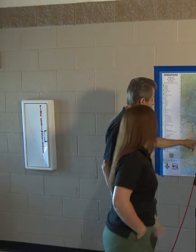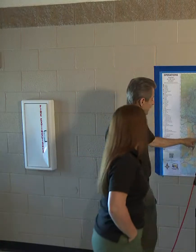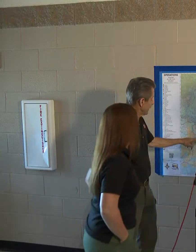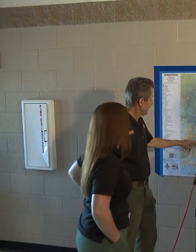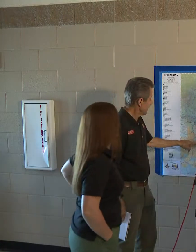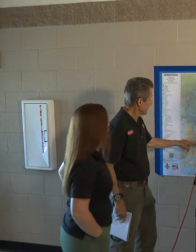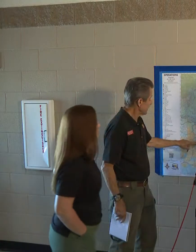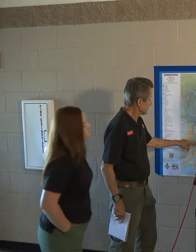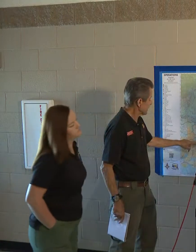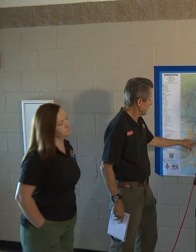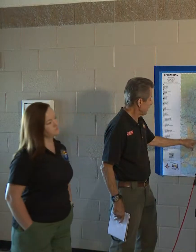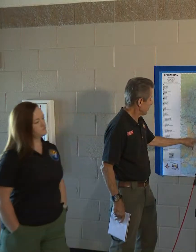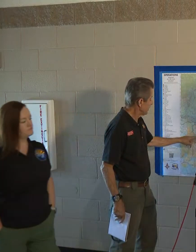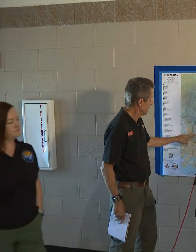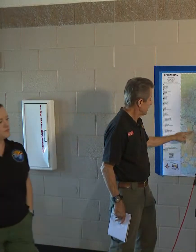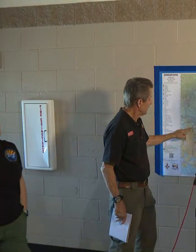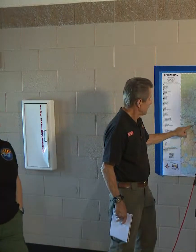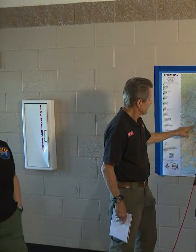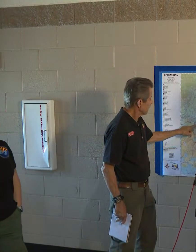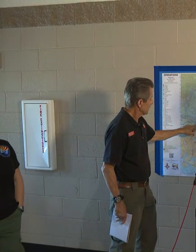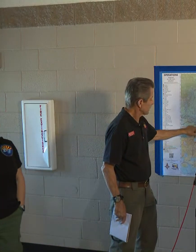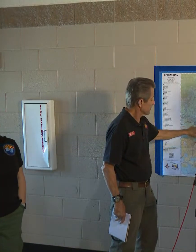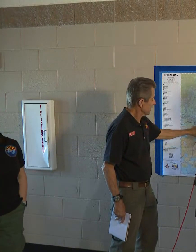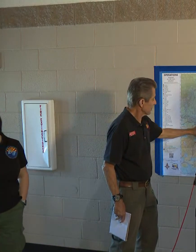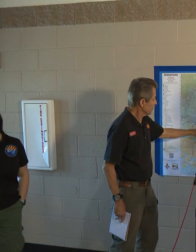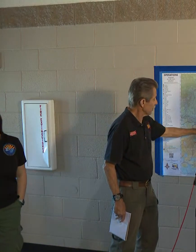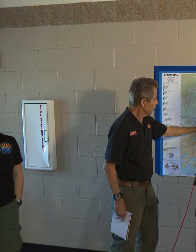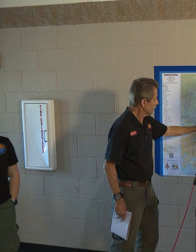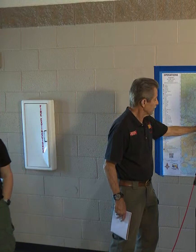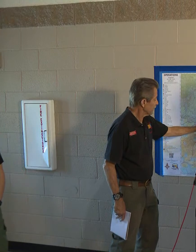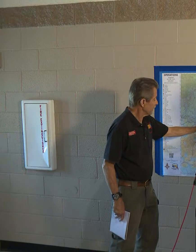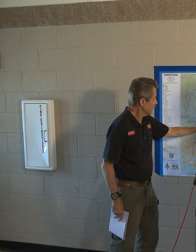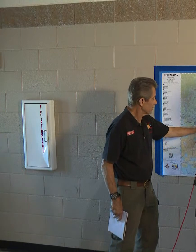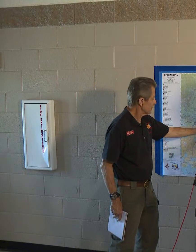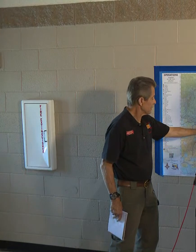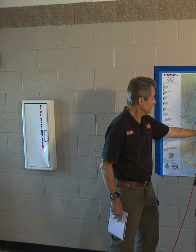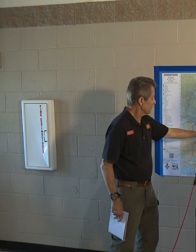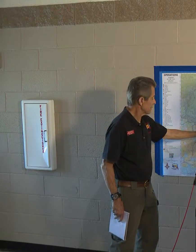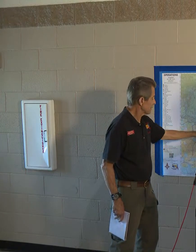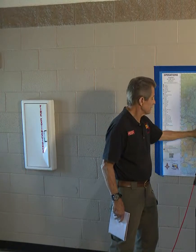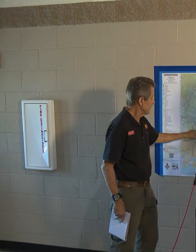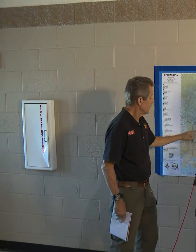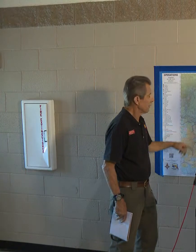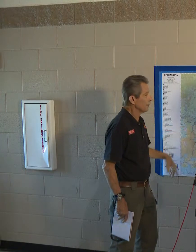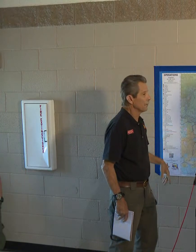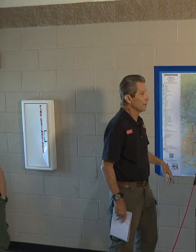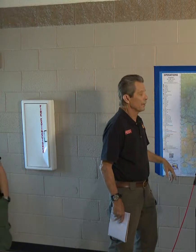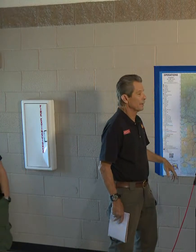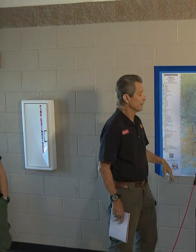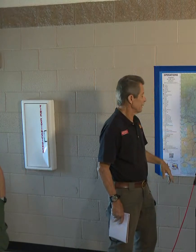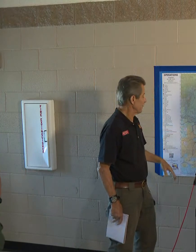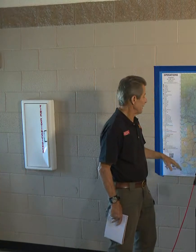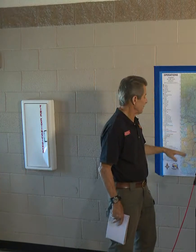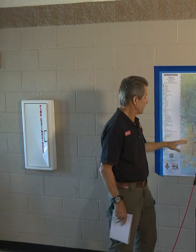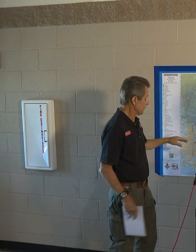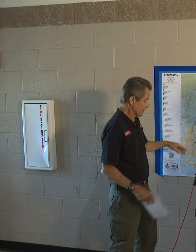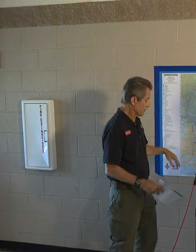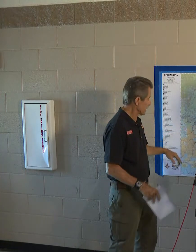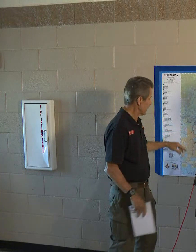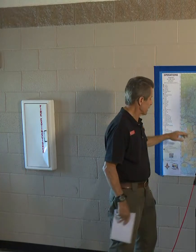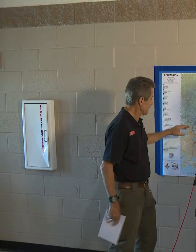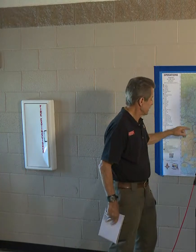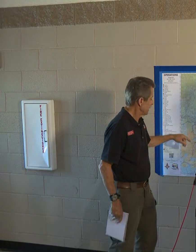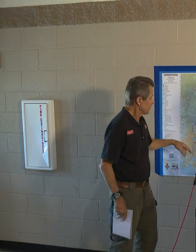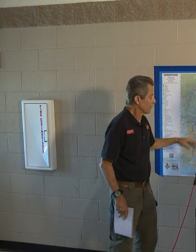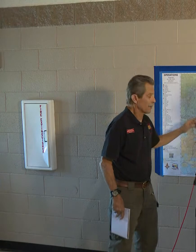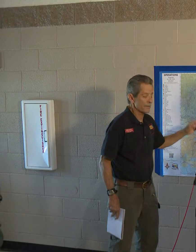Blacker block yeah, line. that's new. This is now considered controlled to there. It's What is that, like 10%? 10, yeah, we're